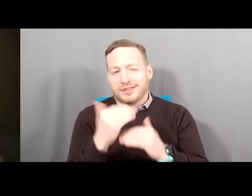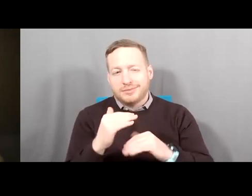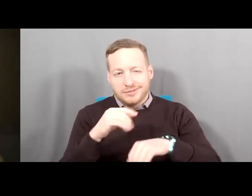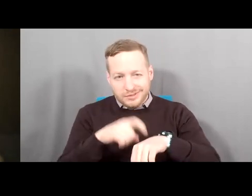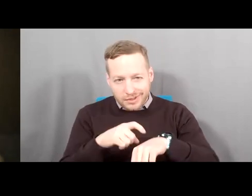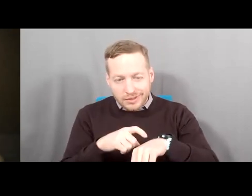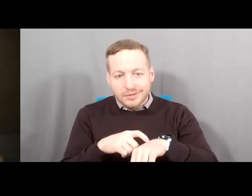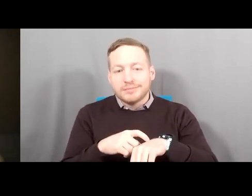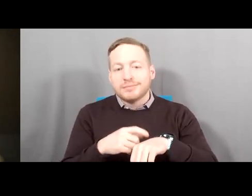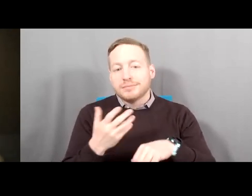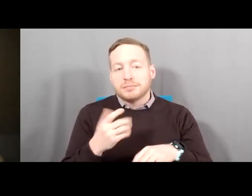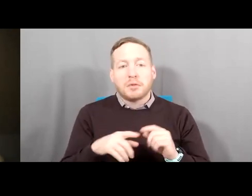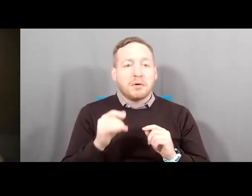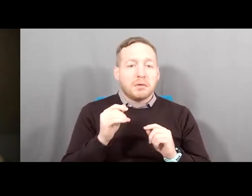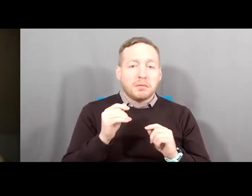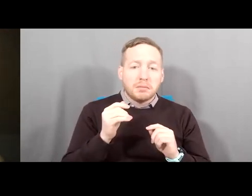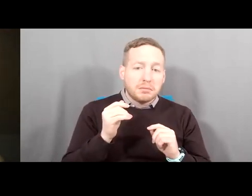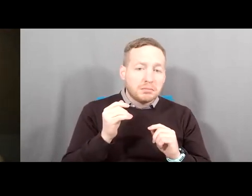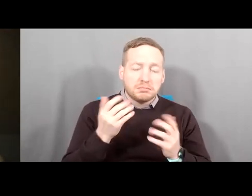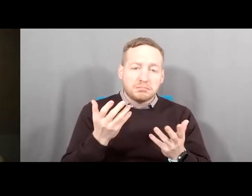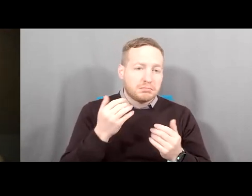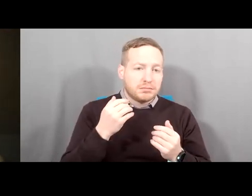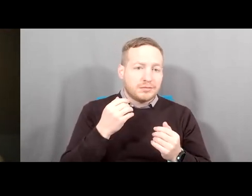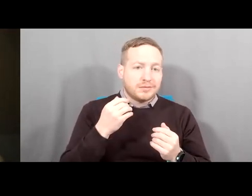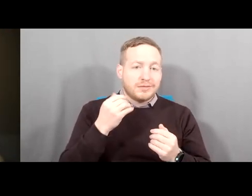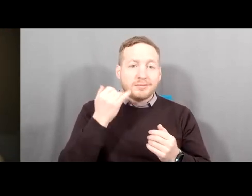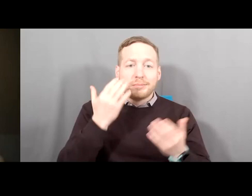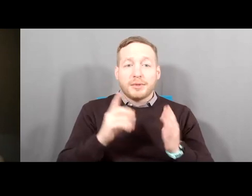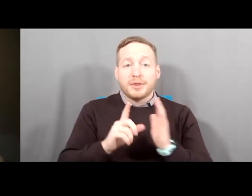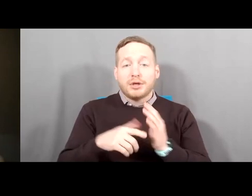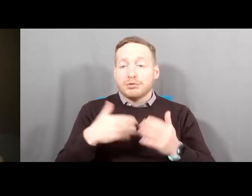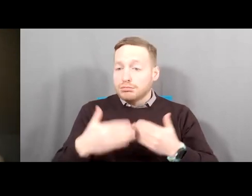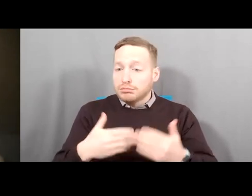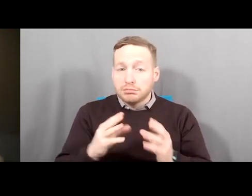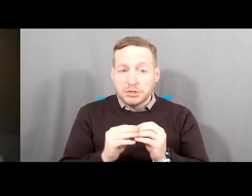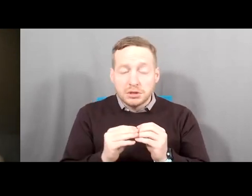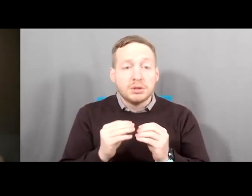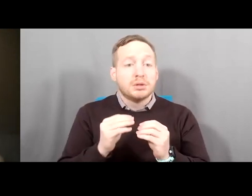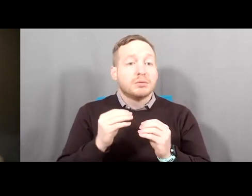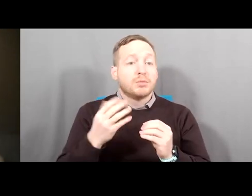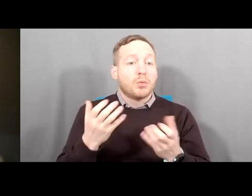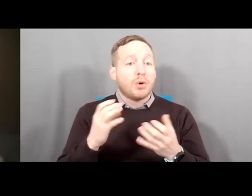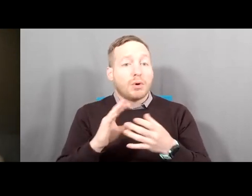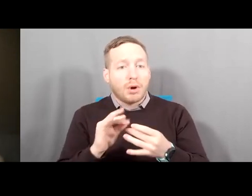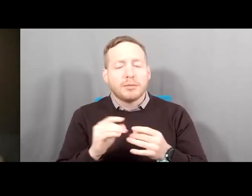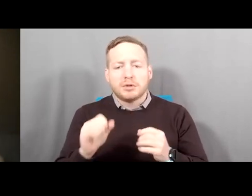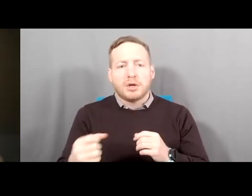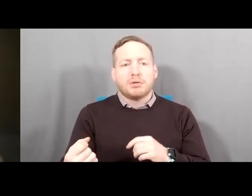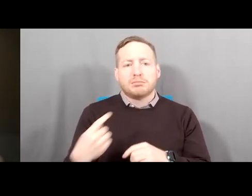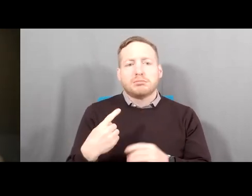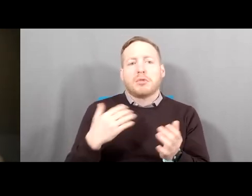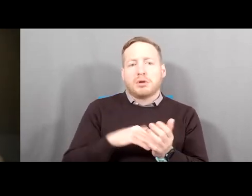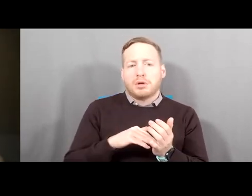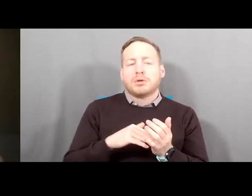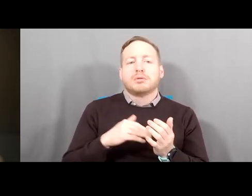window. We have a limited amount of time for public comment, but I would like to open at this point. And then if later during the